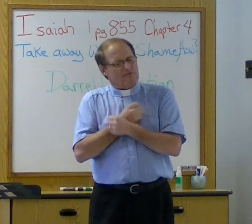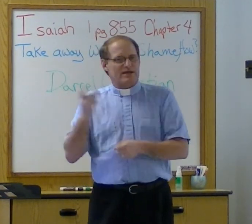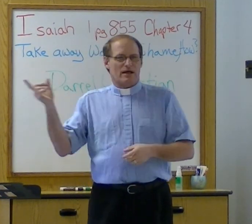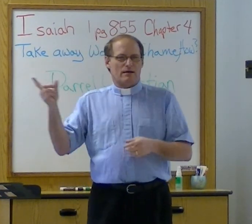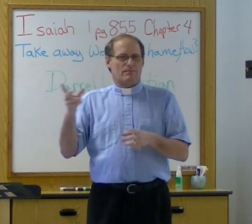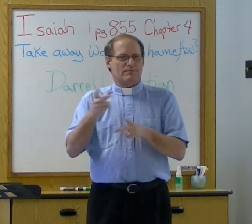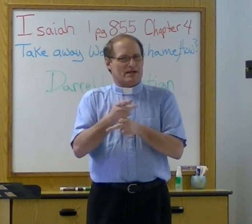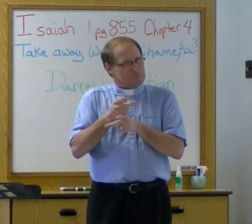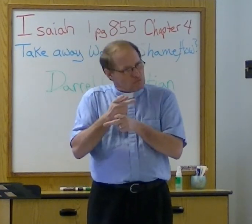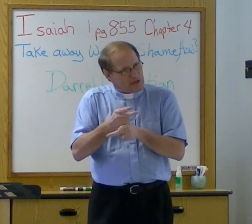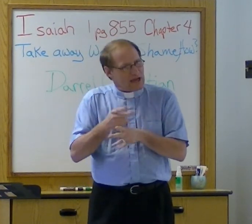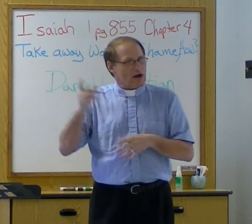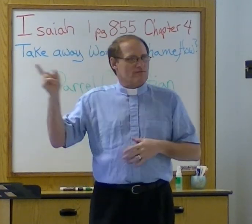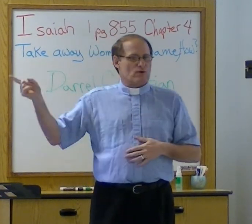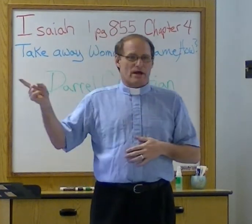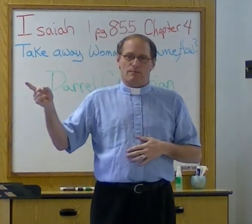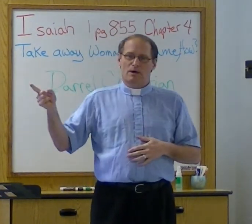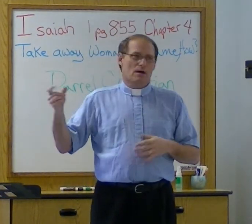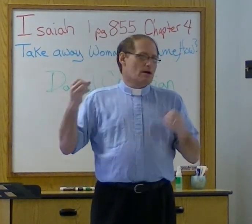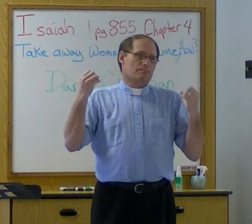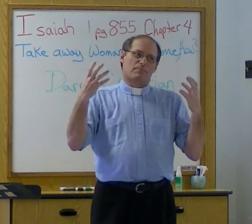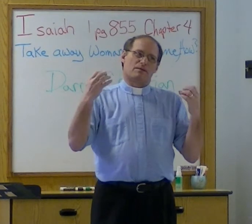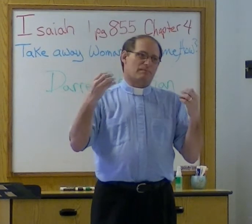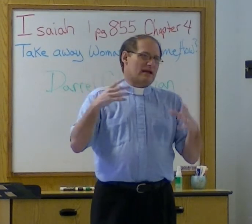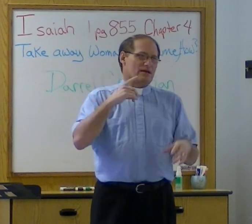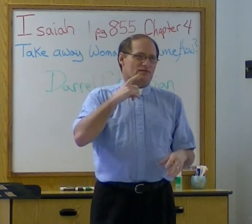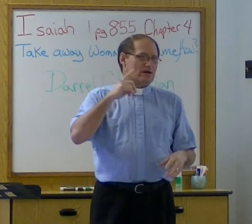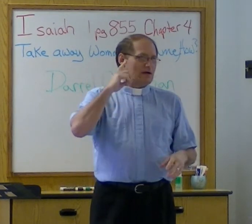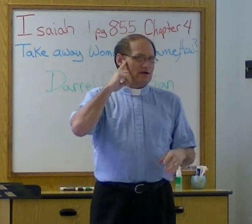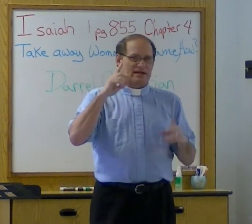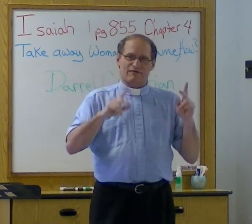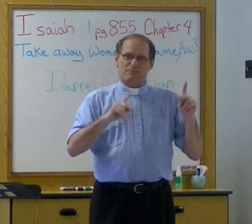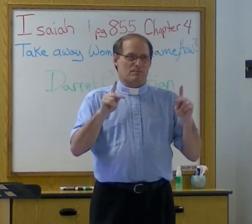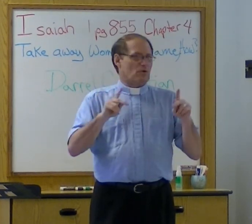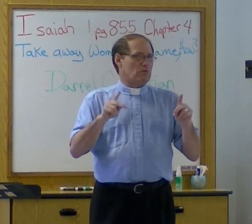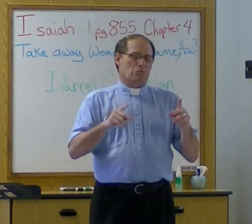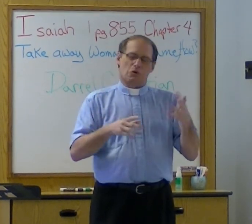loved him, cared for him, but many of the deaf people